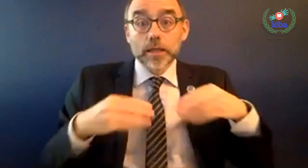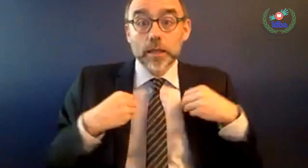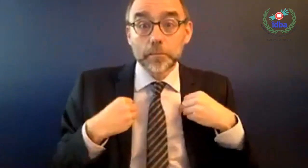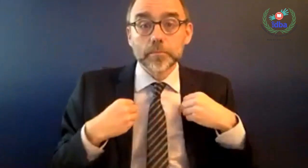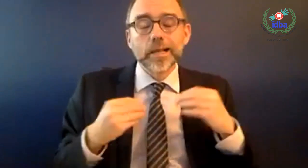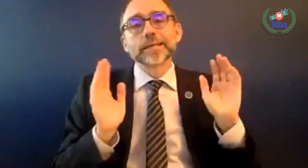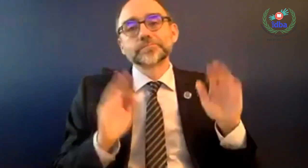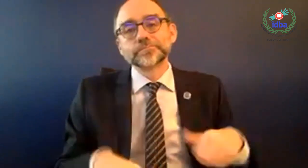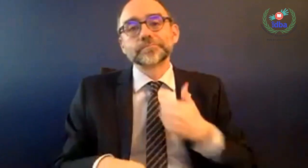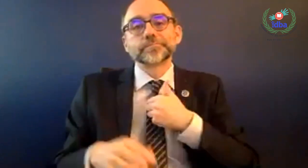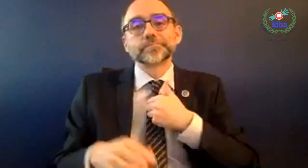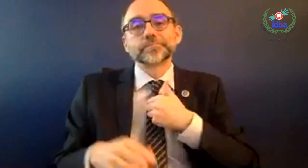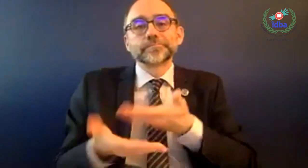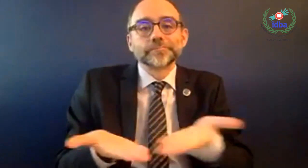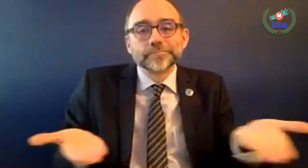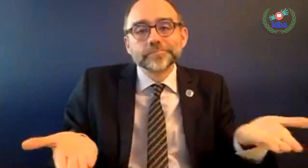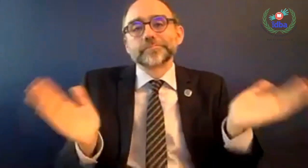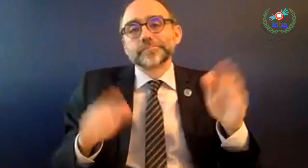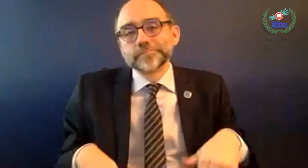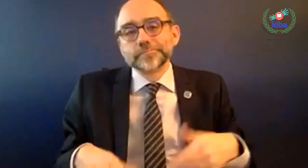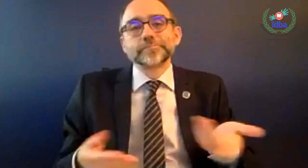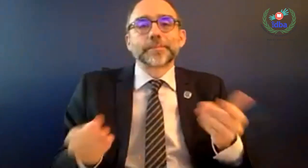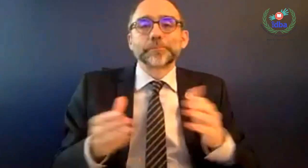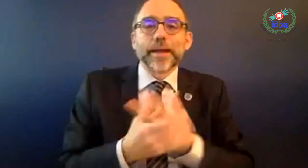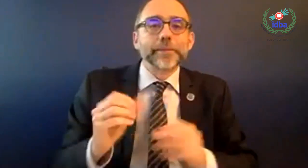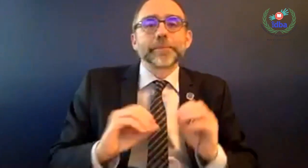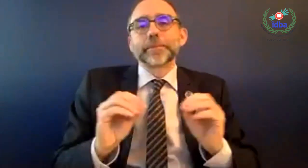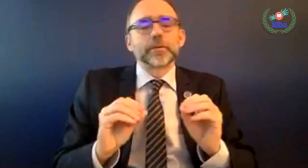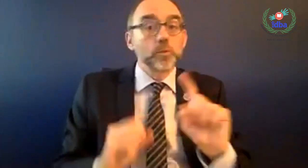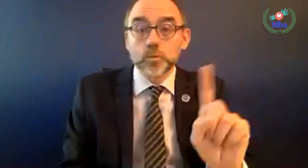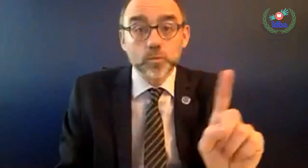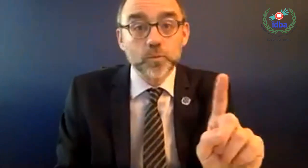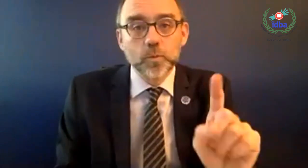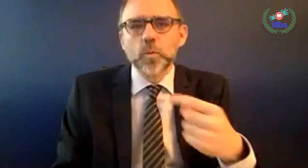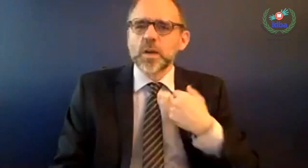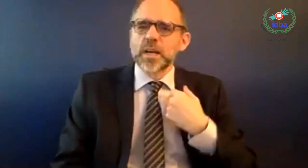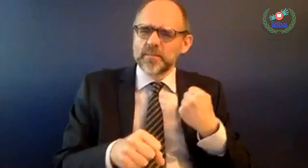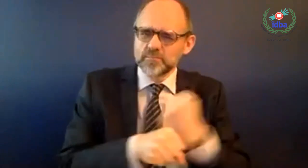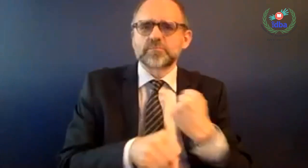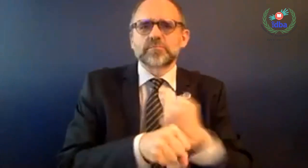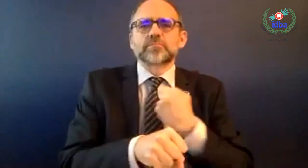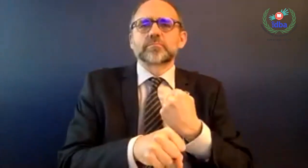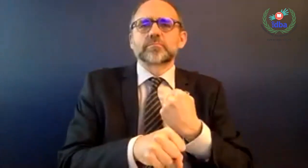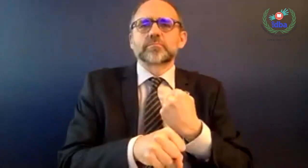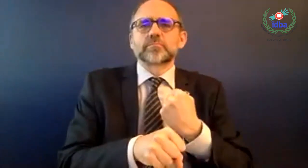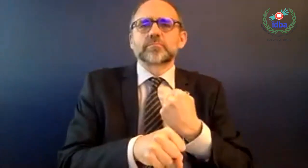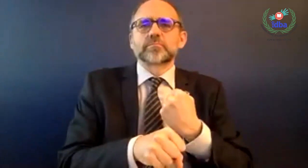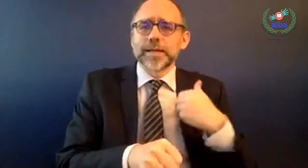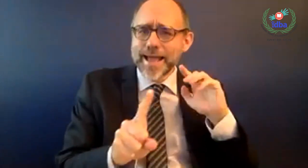many. But World Federation of the Deaf does promote and does accept bilingualism. It is not that we will